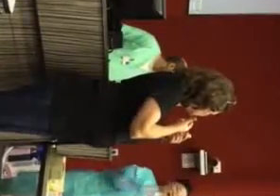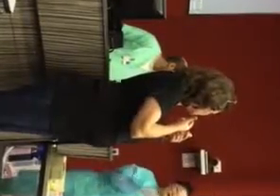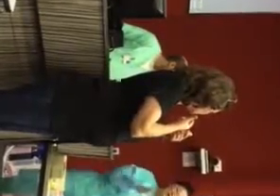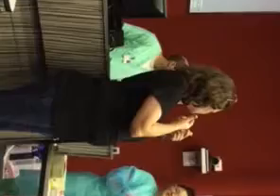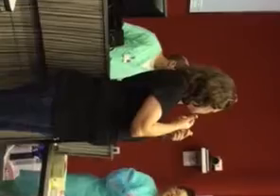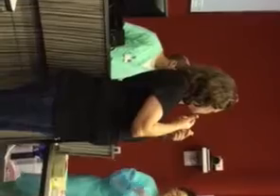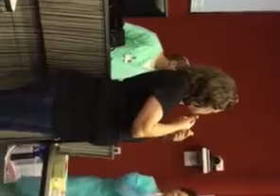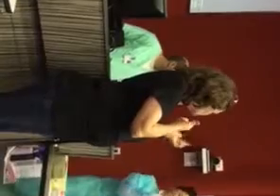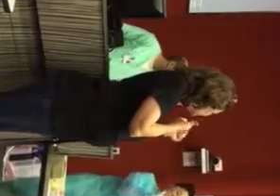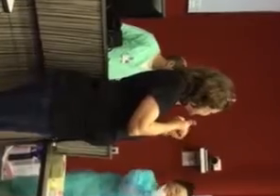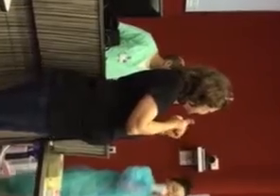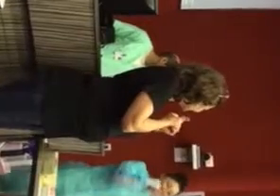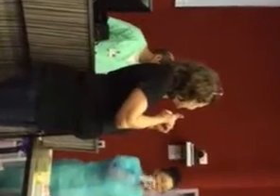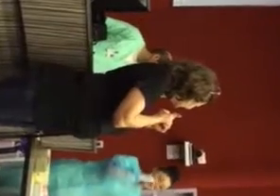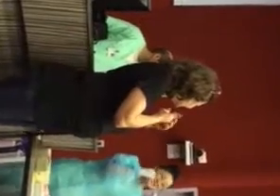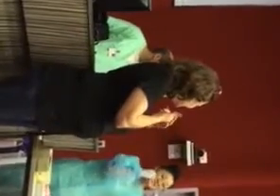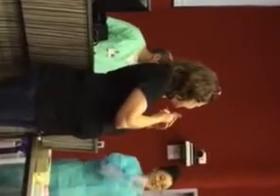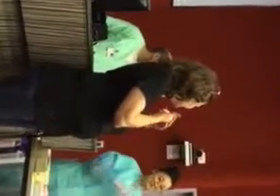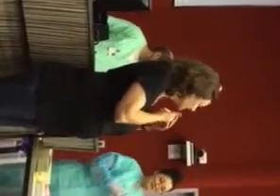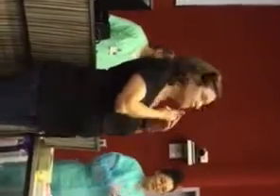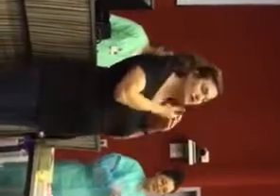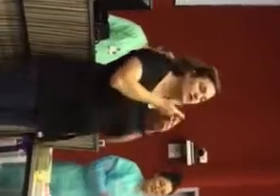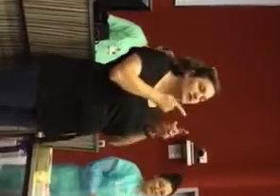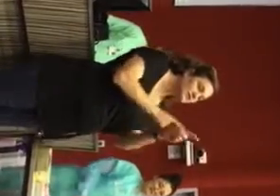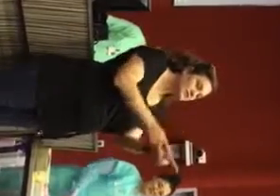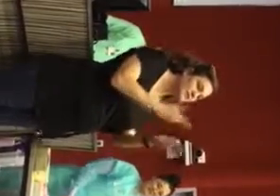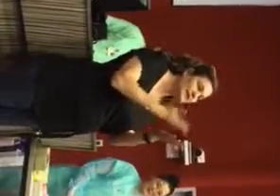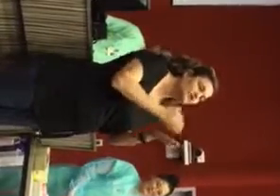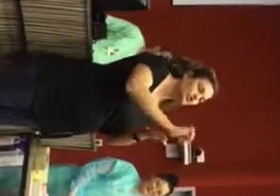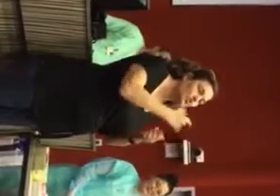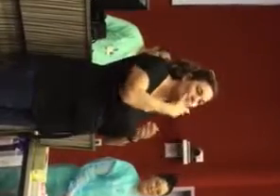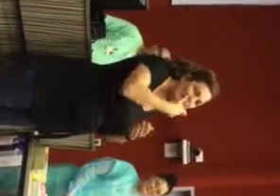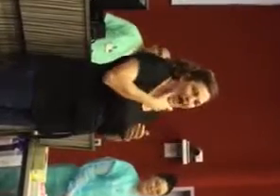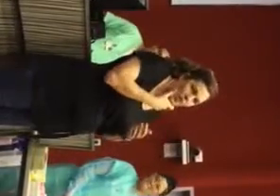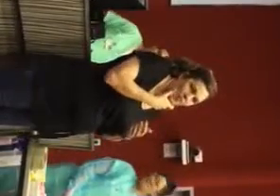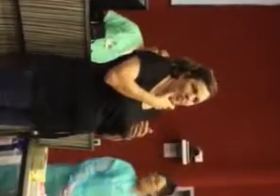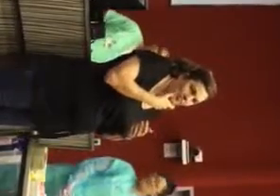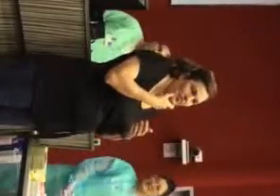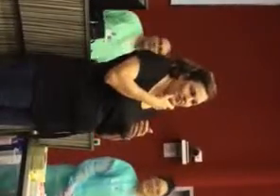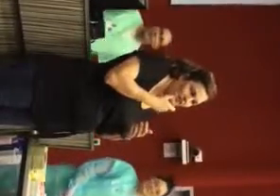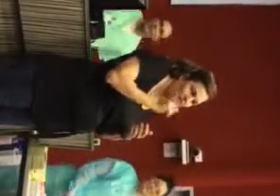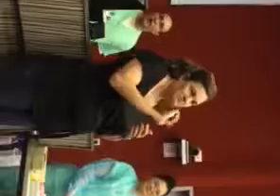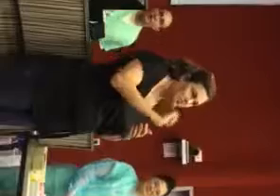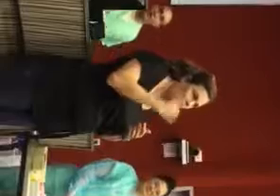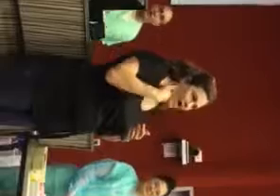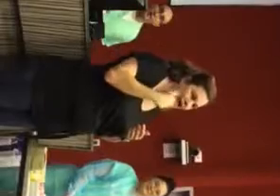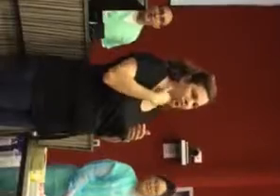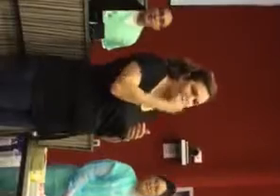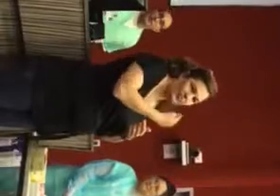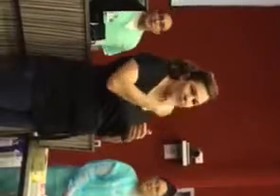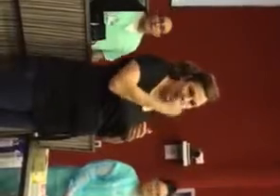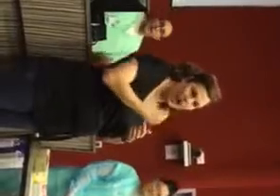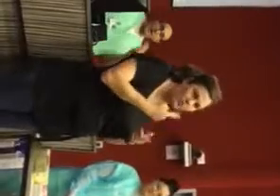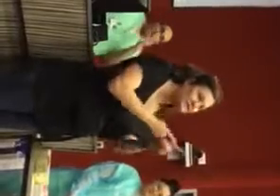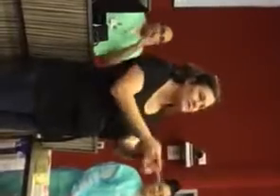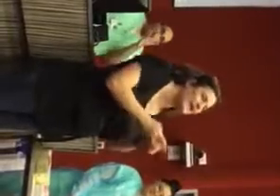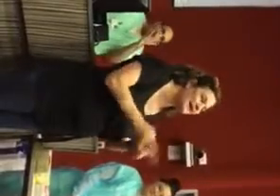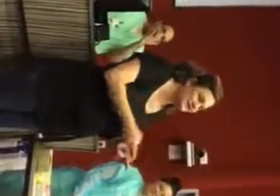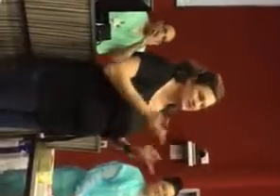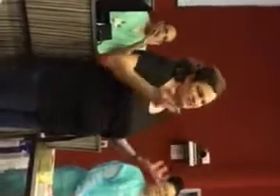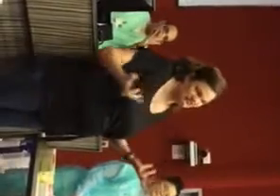Yeah. Oh, sorry. So mouth conditions. Yeah. Depends upon the health of Yeah. the mouth. Yeah, the health of the mouth and just